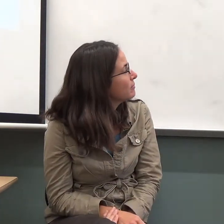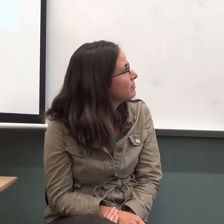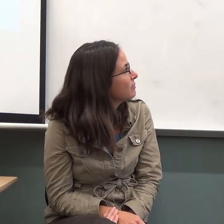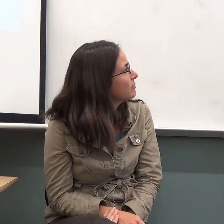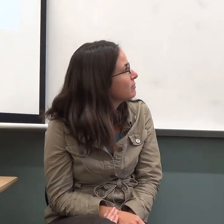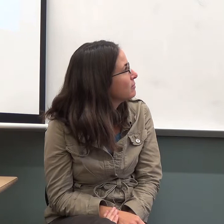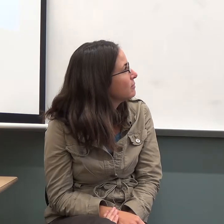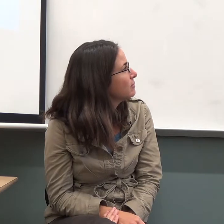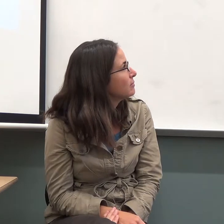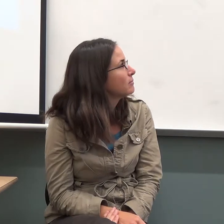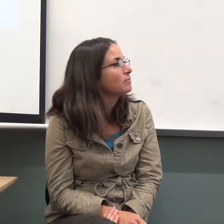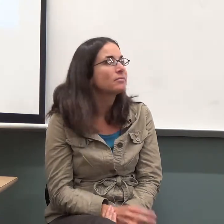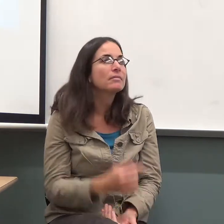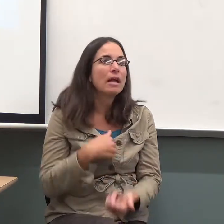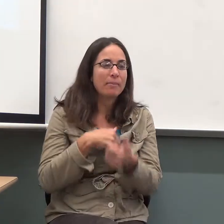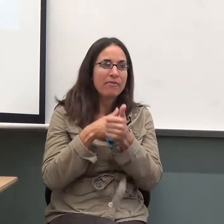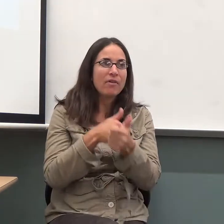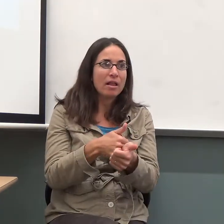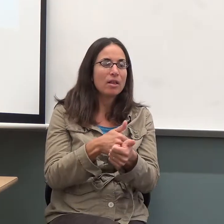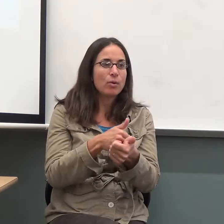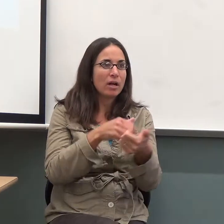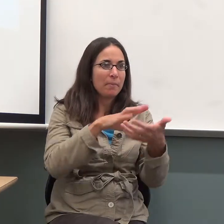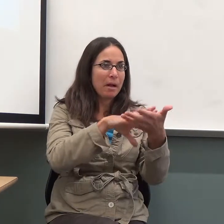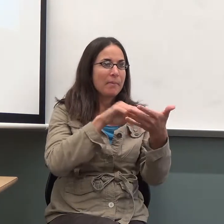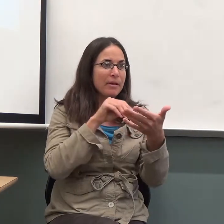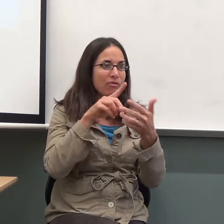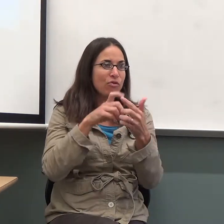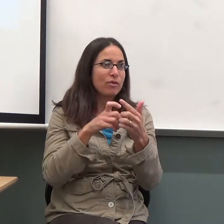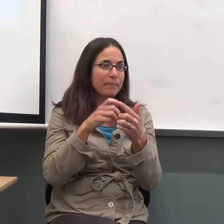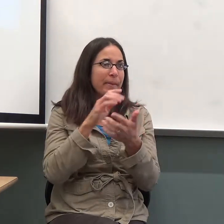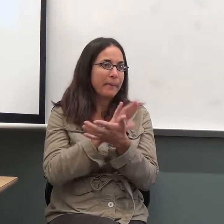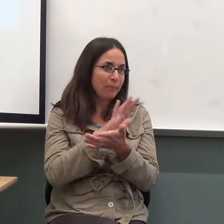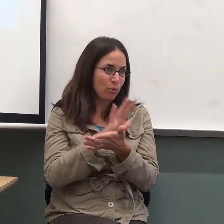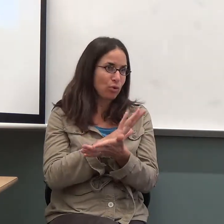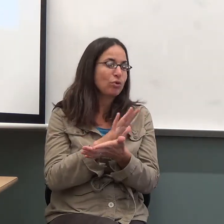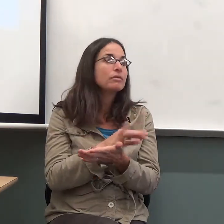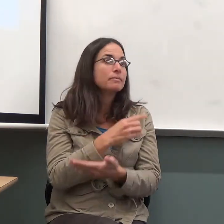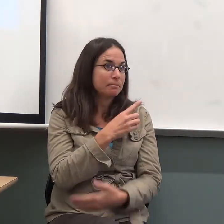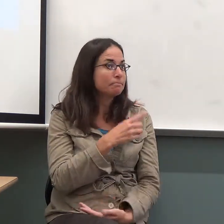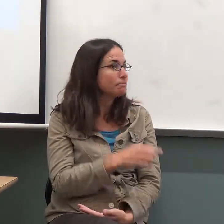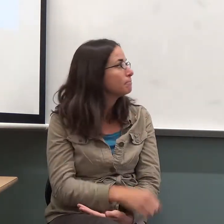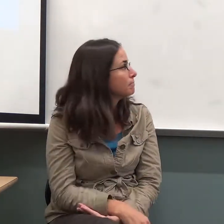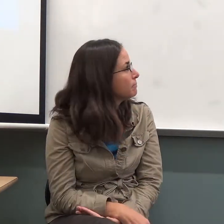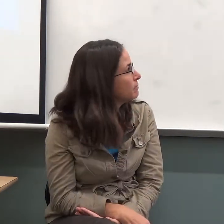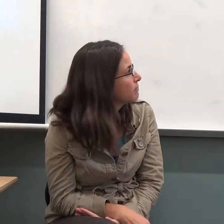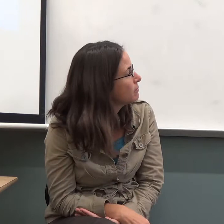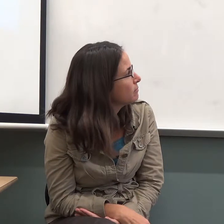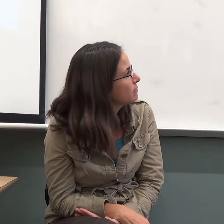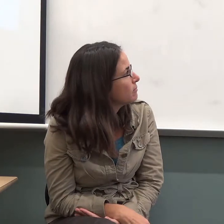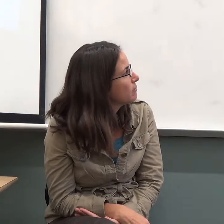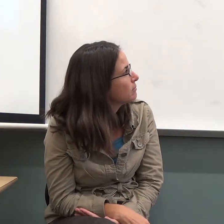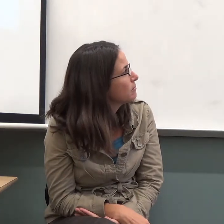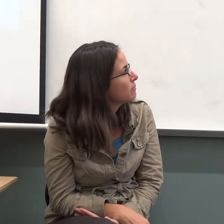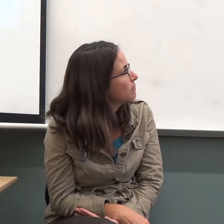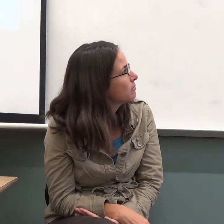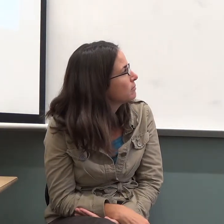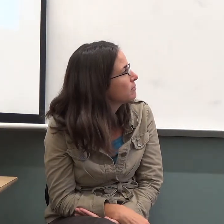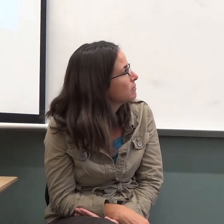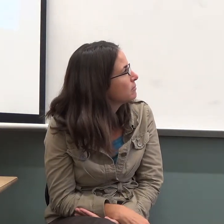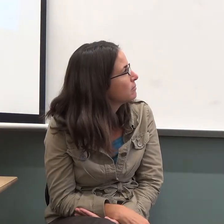this is written exactly like it's written on the paper every time. There is a